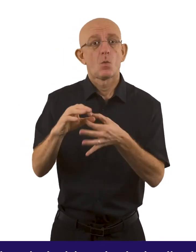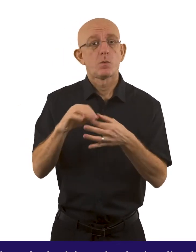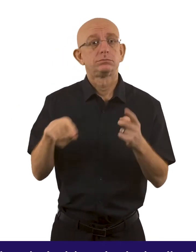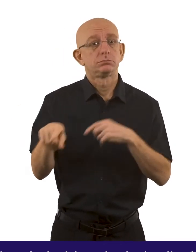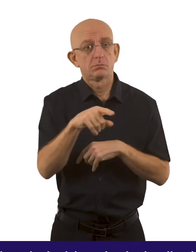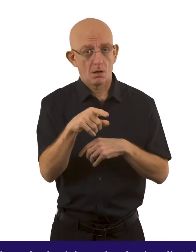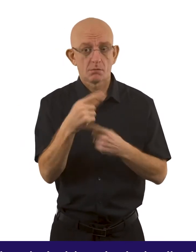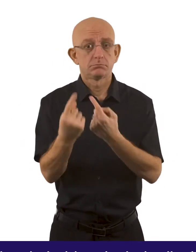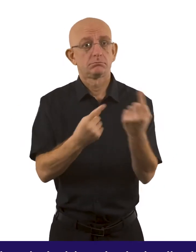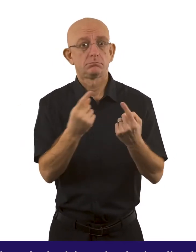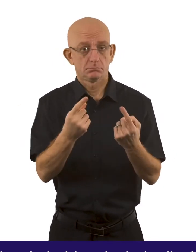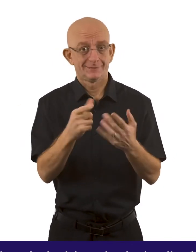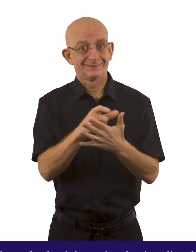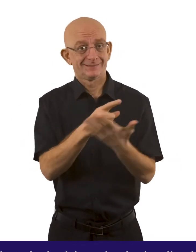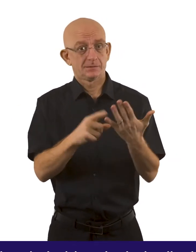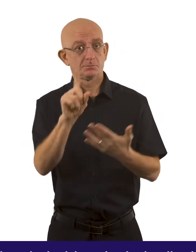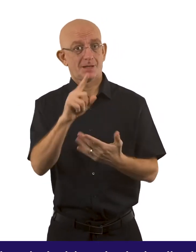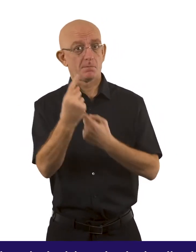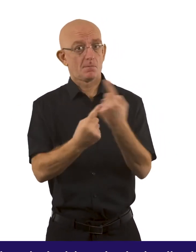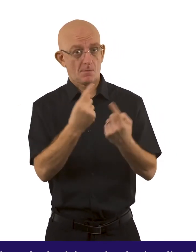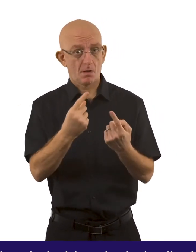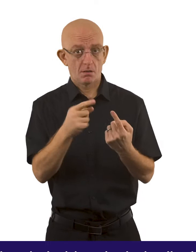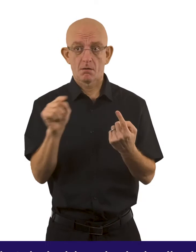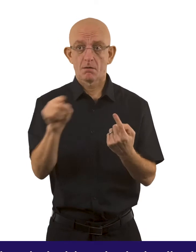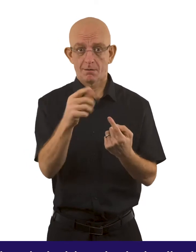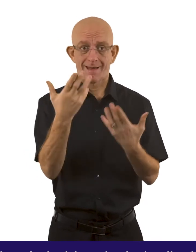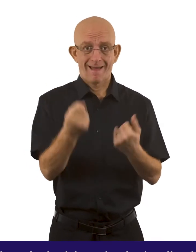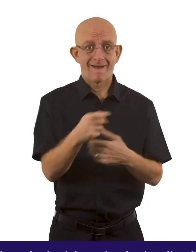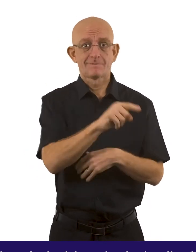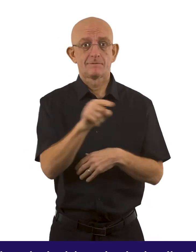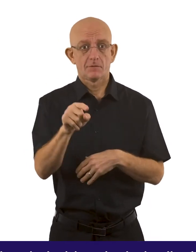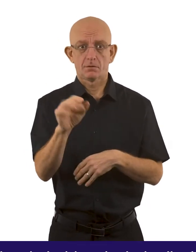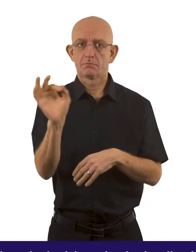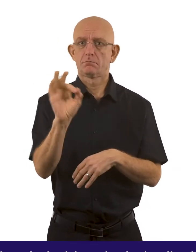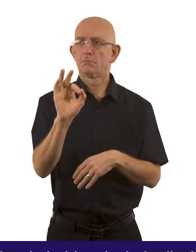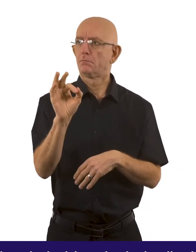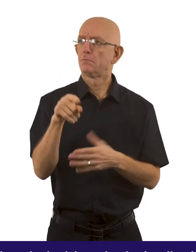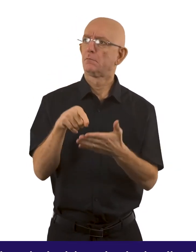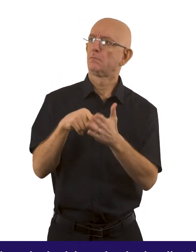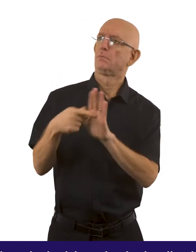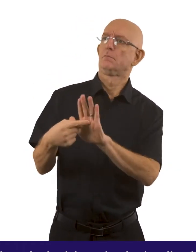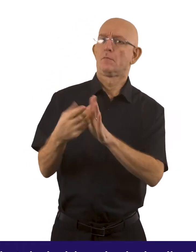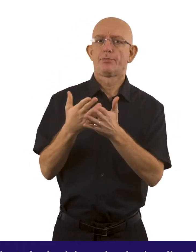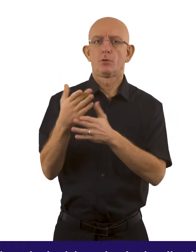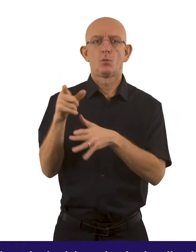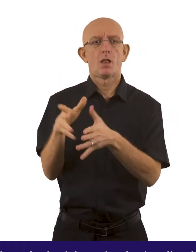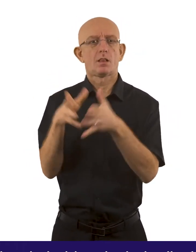Citizens and stakeholders include disabled people who aren't typically represented by larger